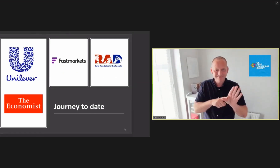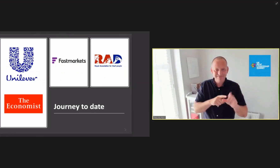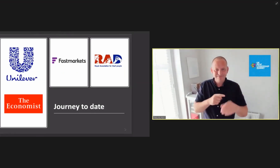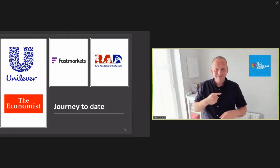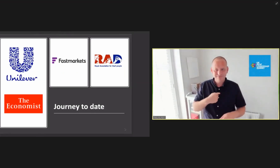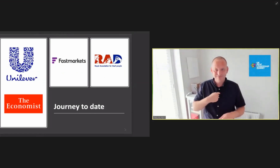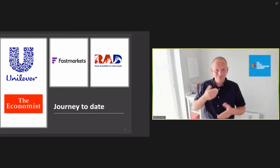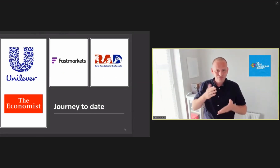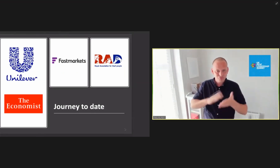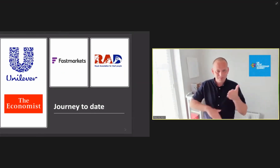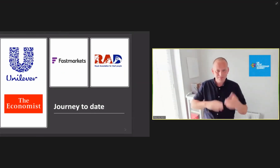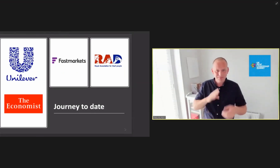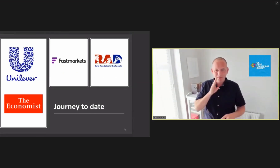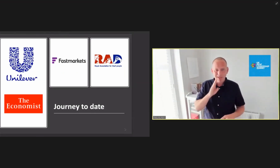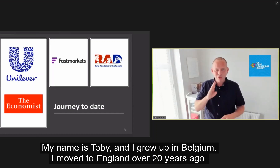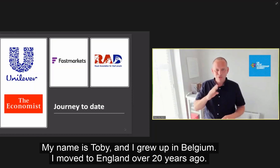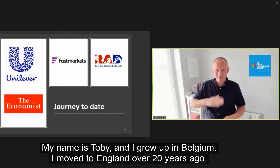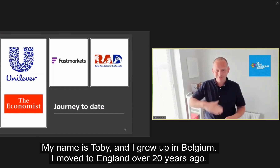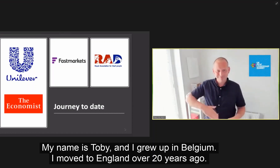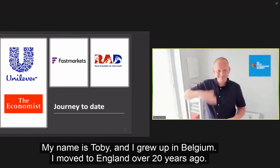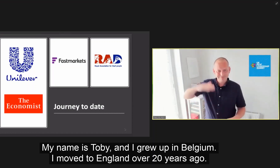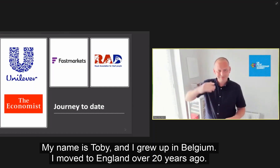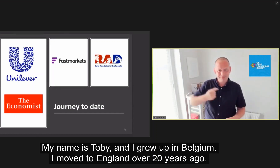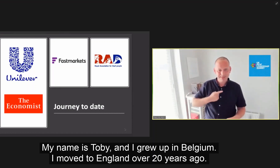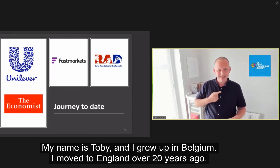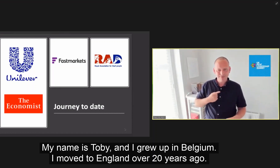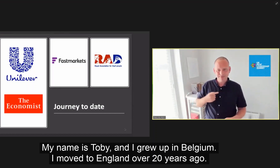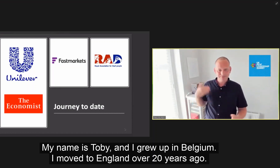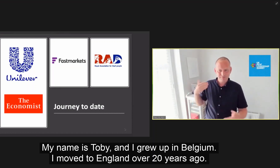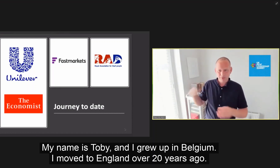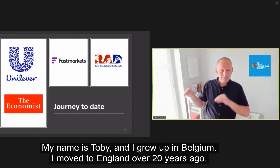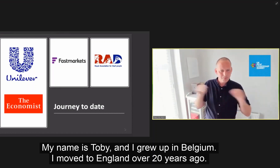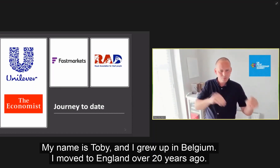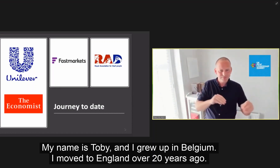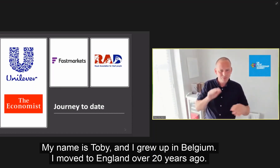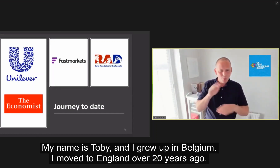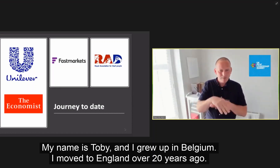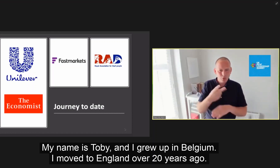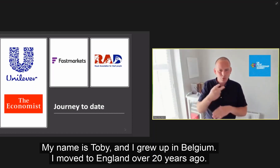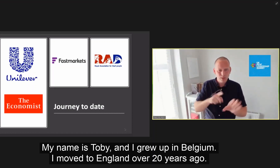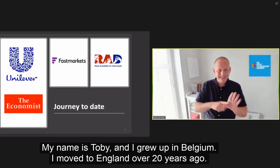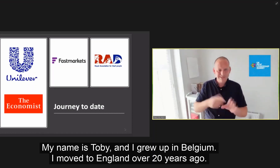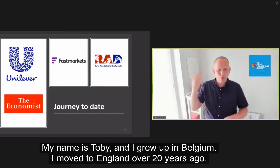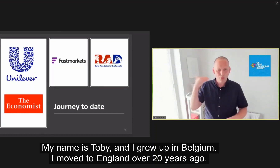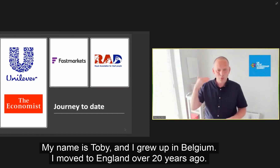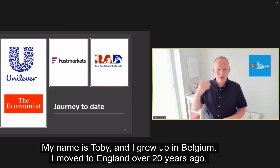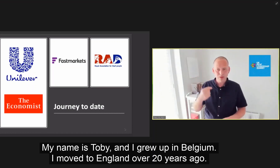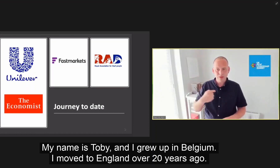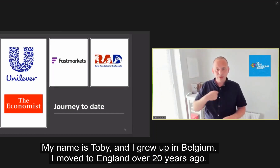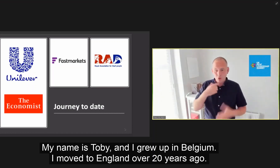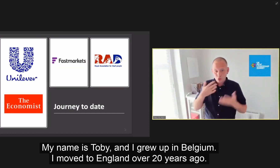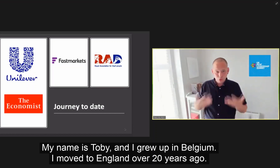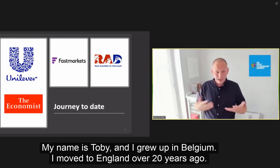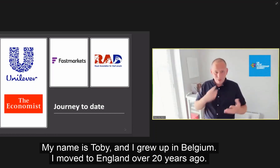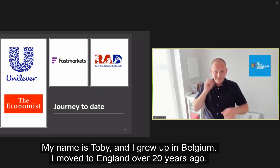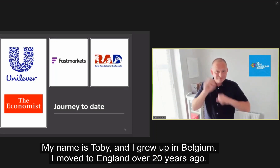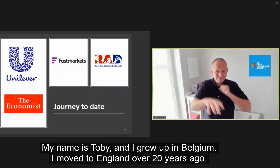my name's Toby, and I grew up in Belgium. I moved to England over 20 years